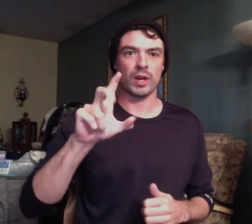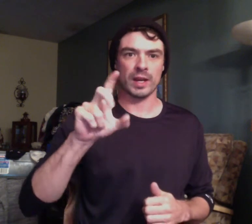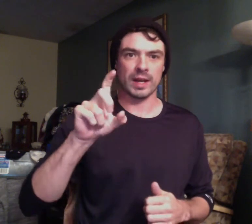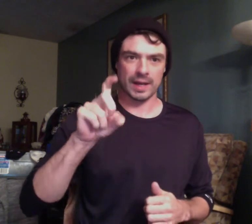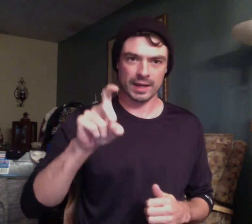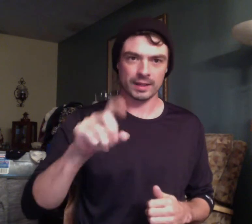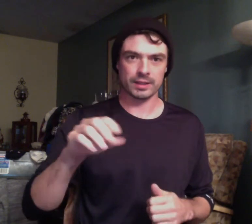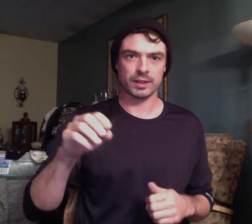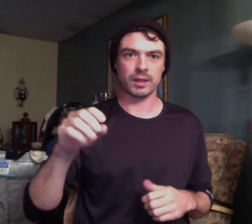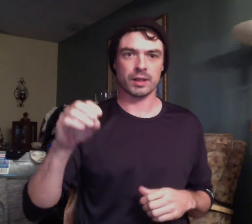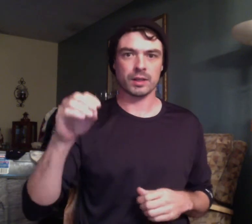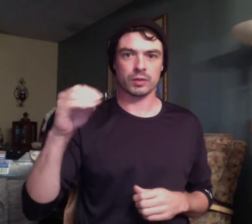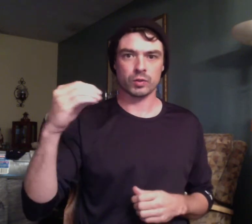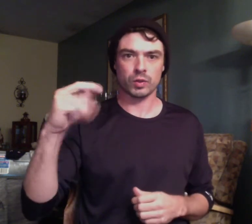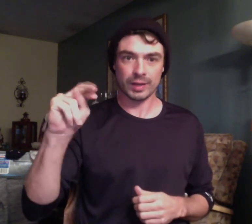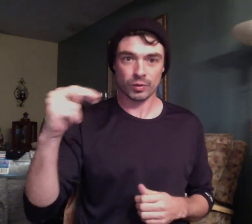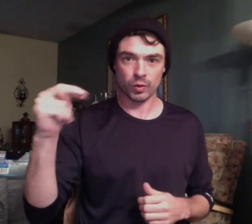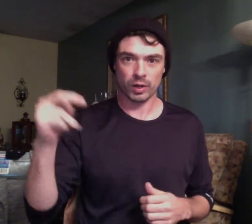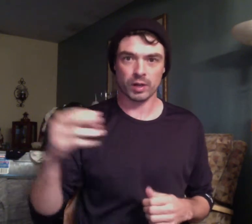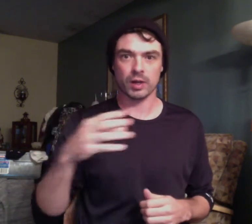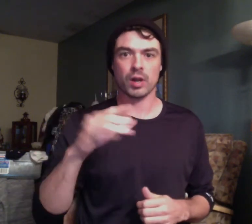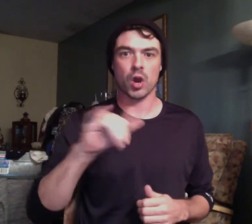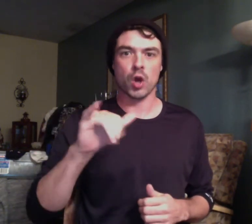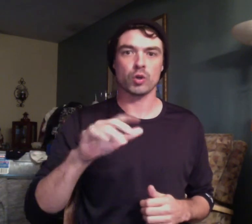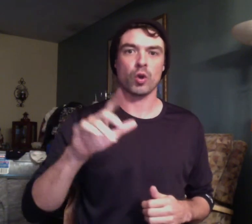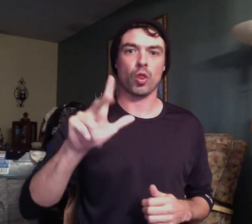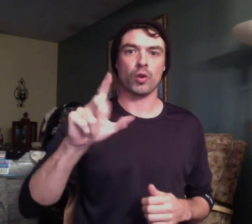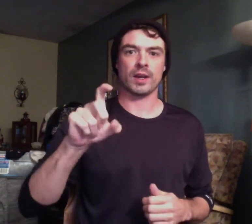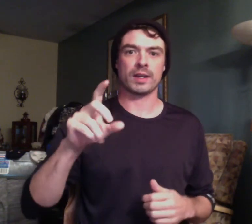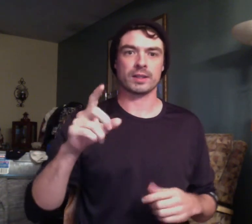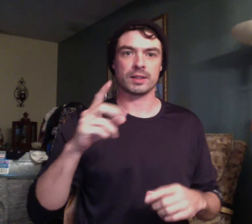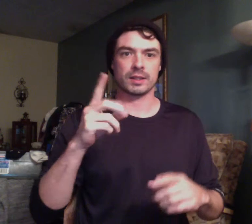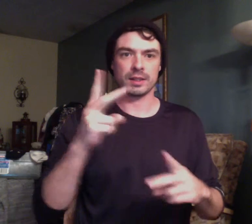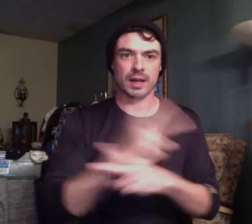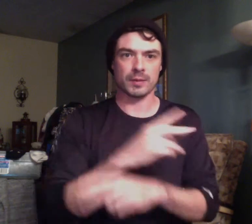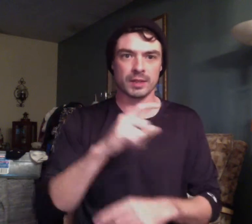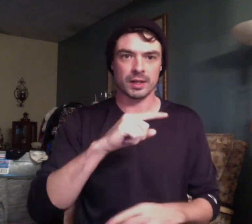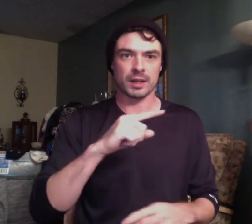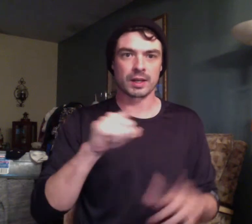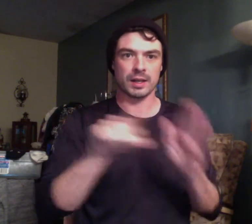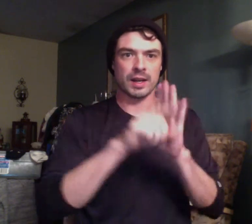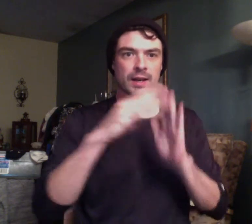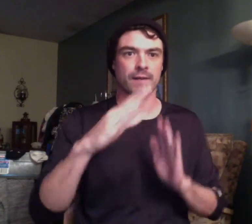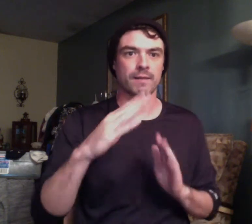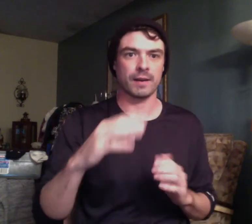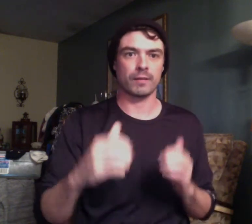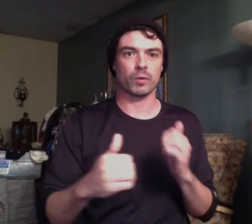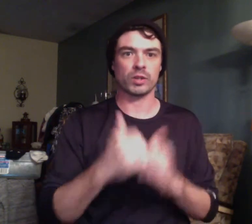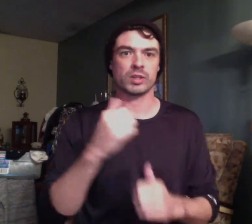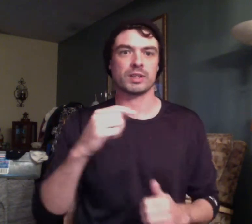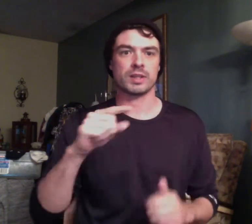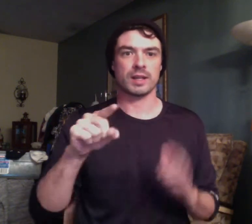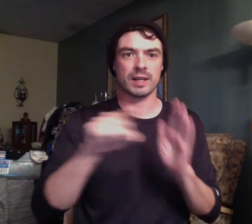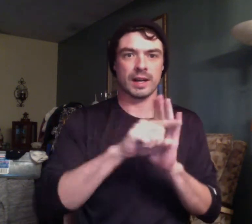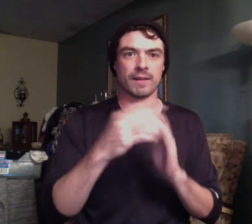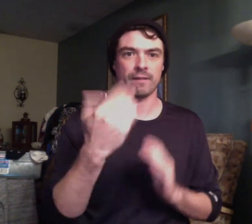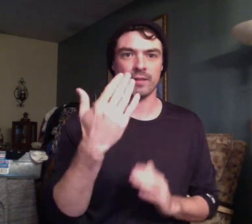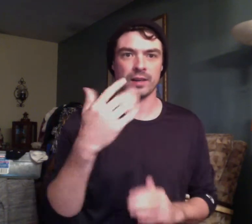also 3x times negative 5, which is negative 15x. Okay, same thing